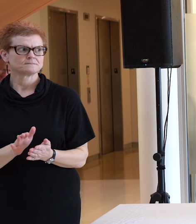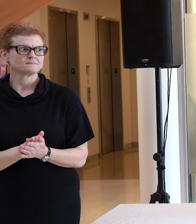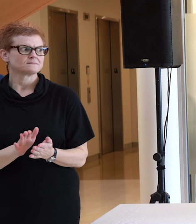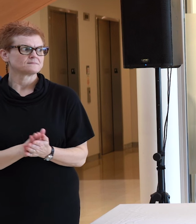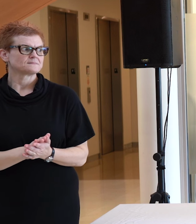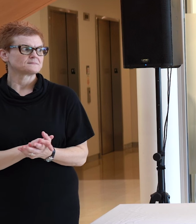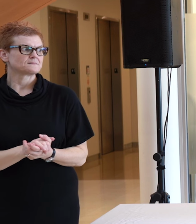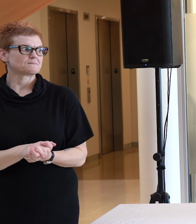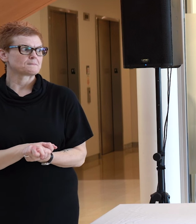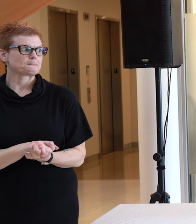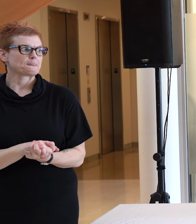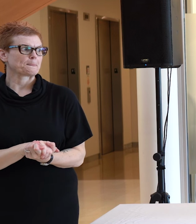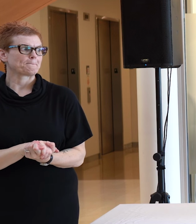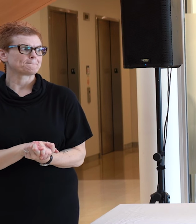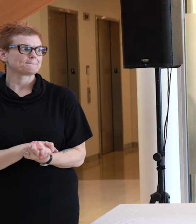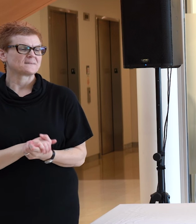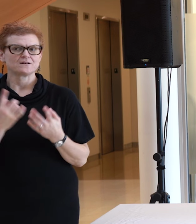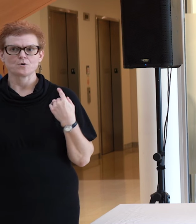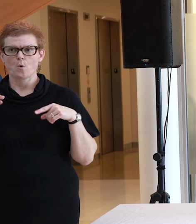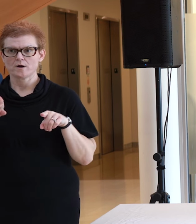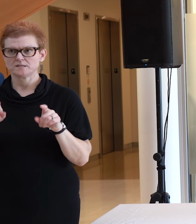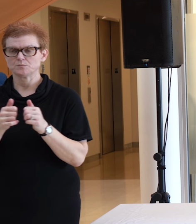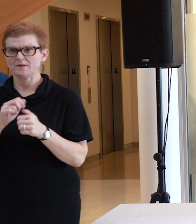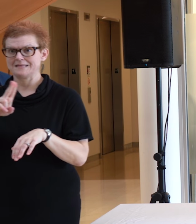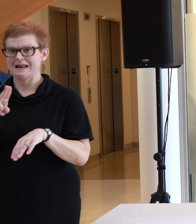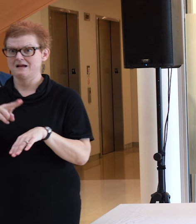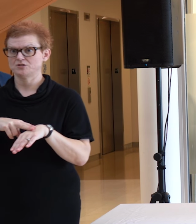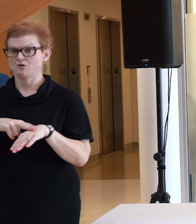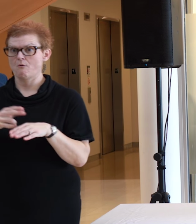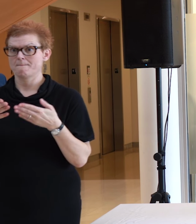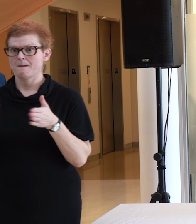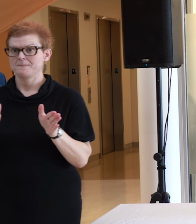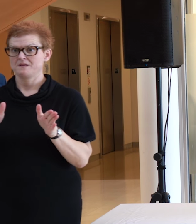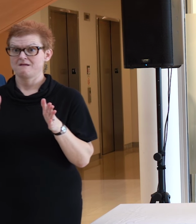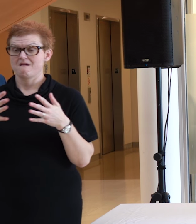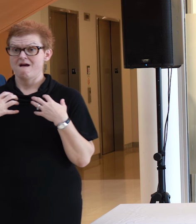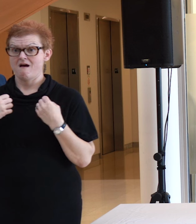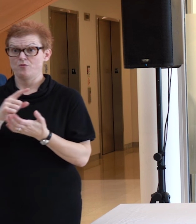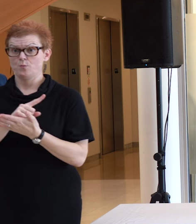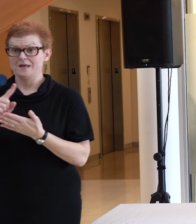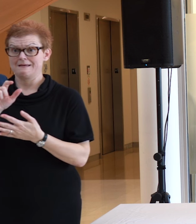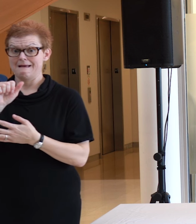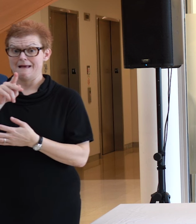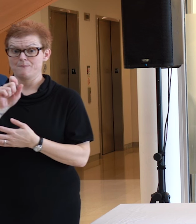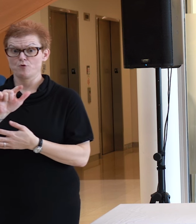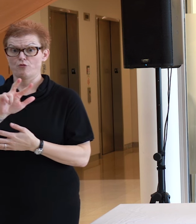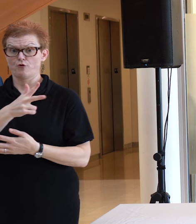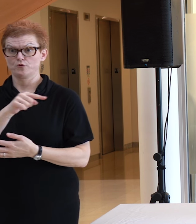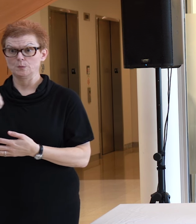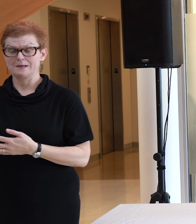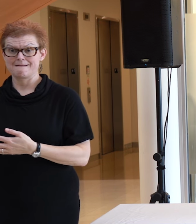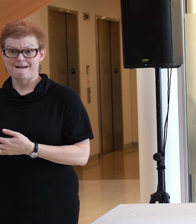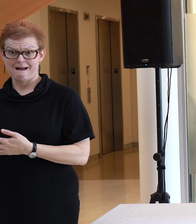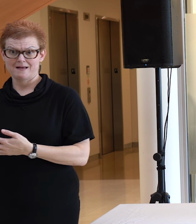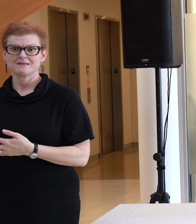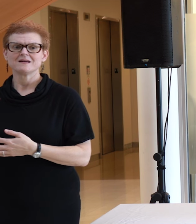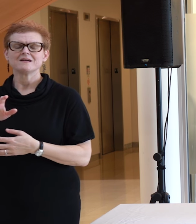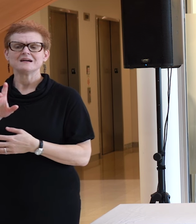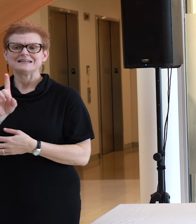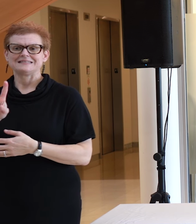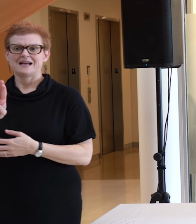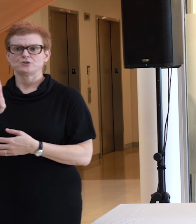In accordance with National Public Health Week being April 3rd through 9th, given Dr. Banton's many